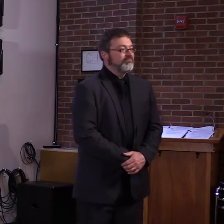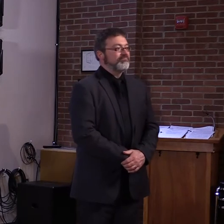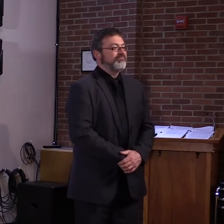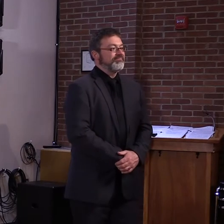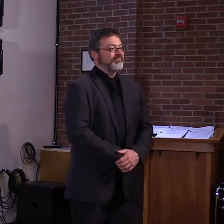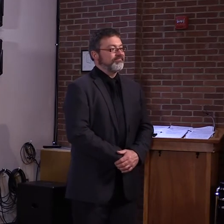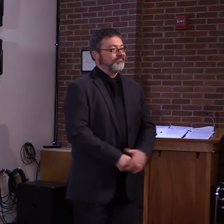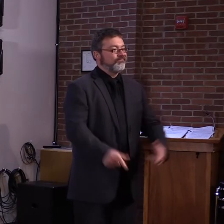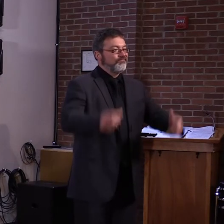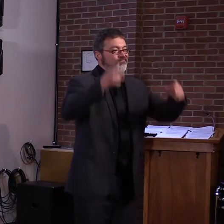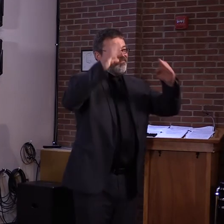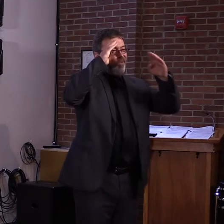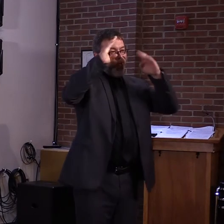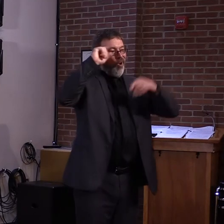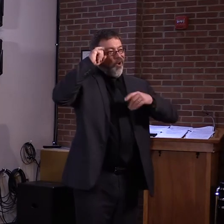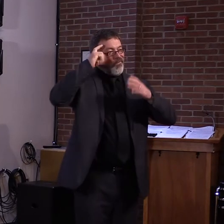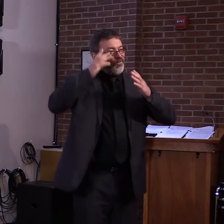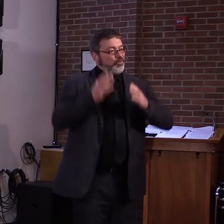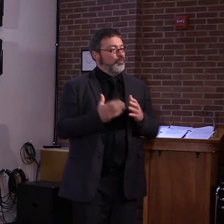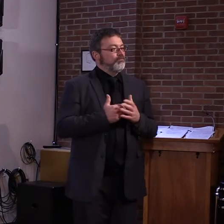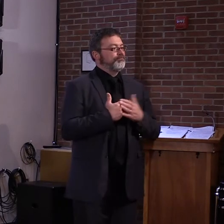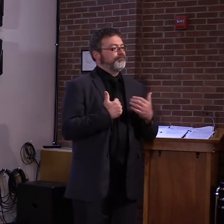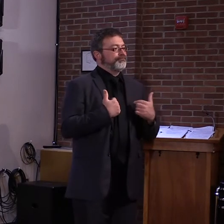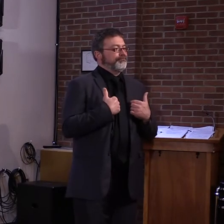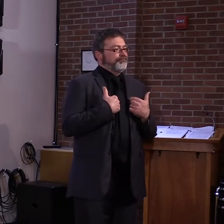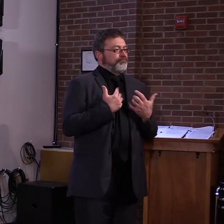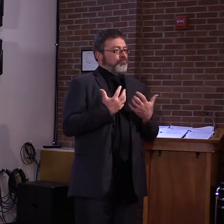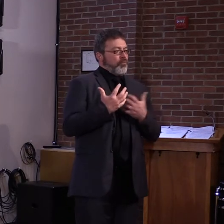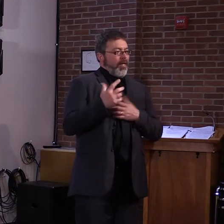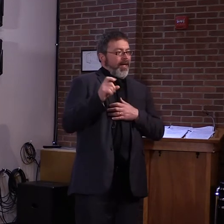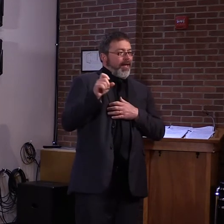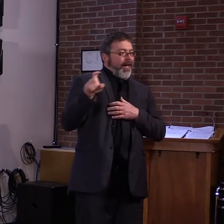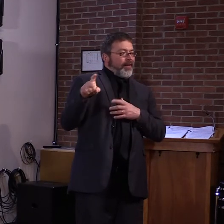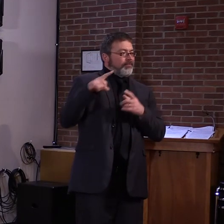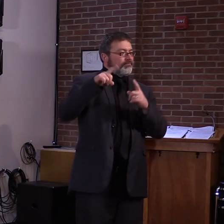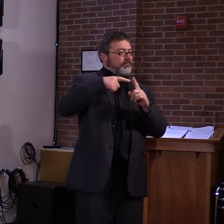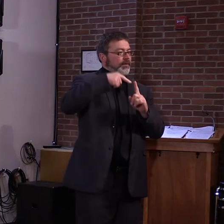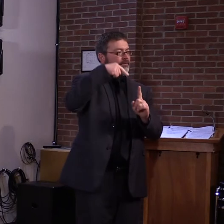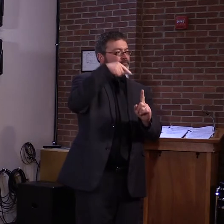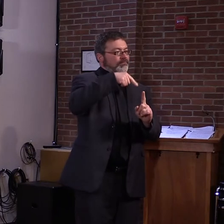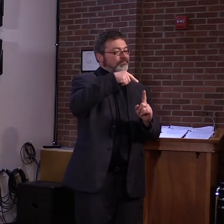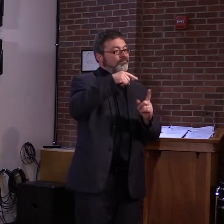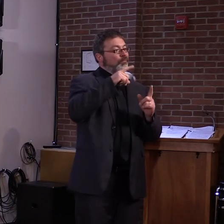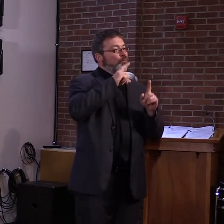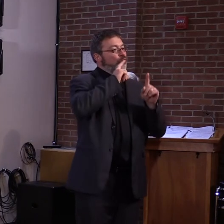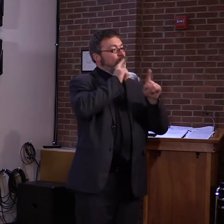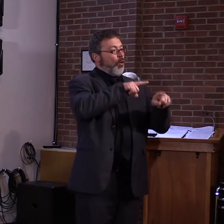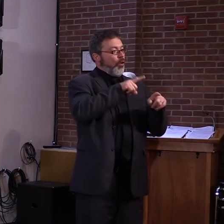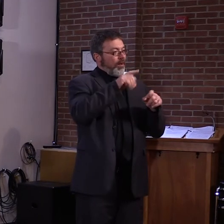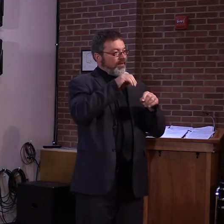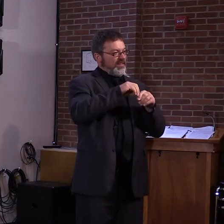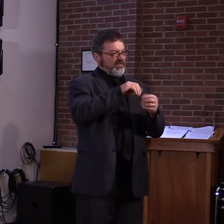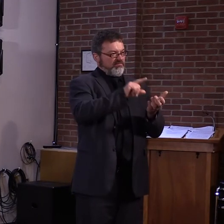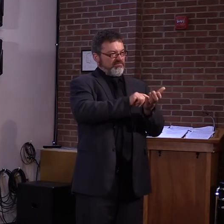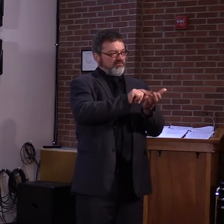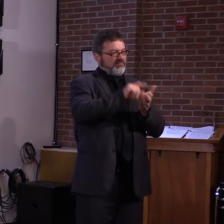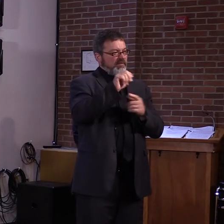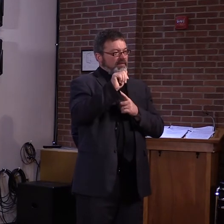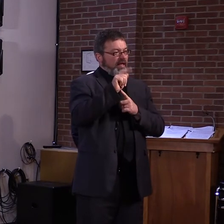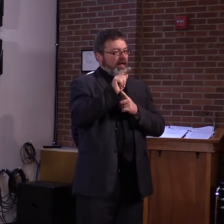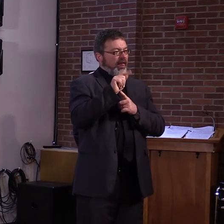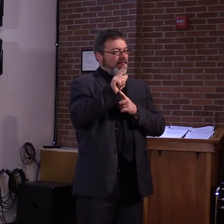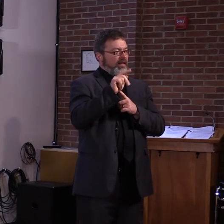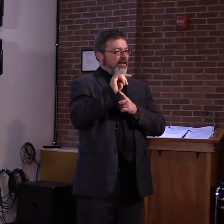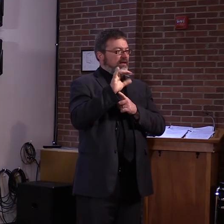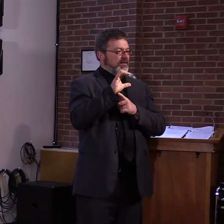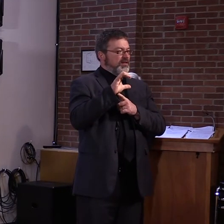Hi, Governor. I'd like to ask you about yesterday's report in The Atlantic regarding comments President Trump has made about the armed forces. According to the